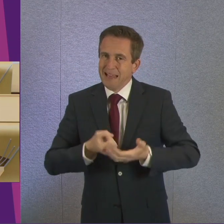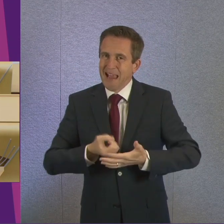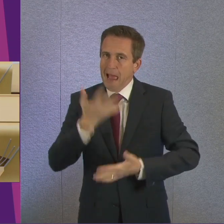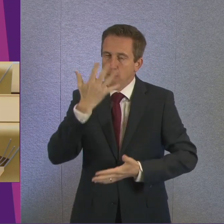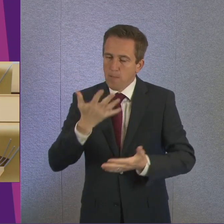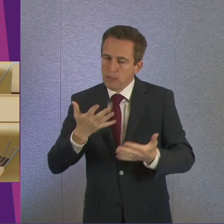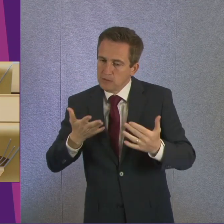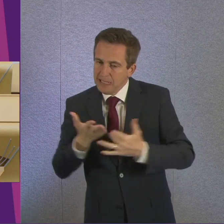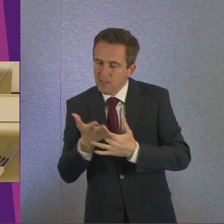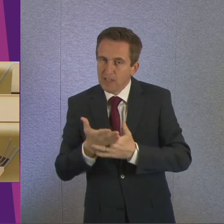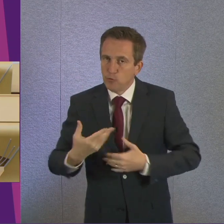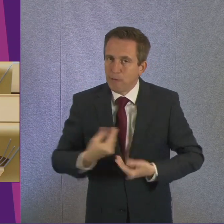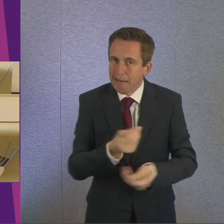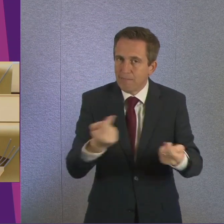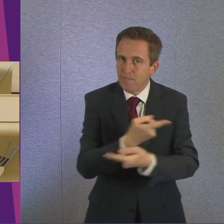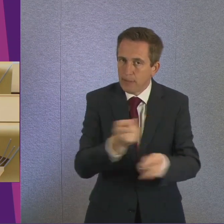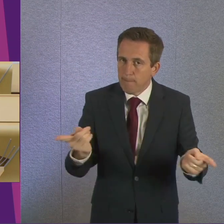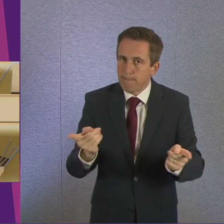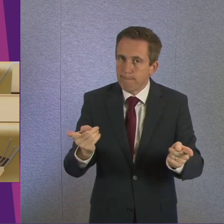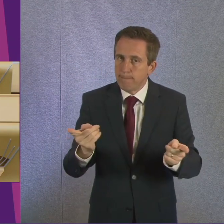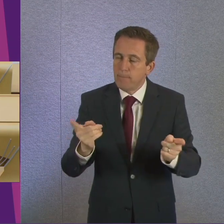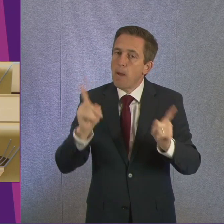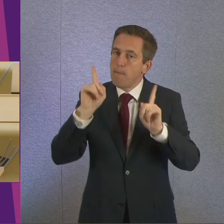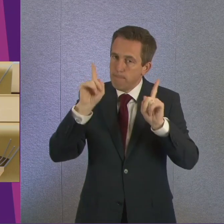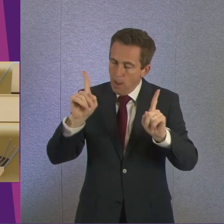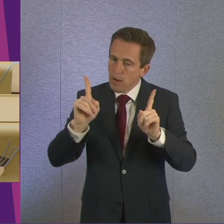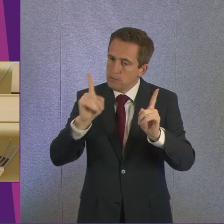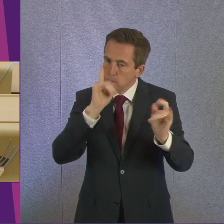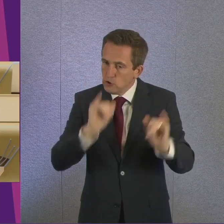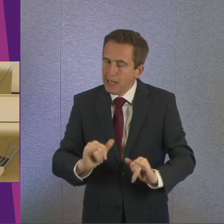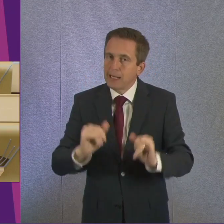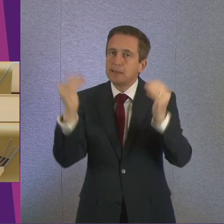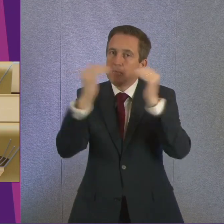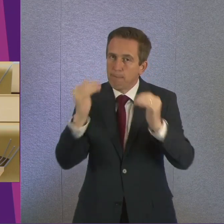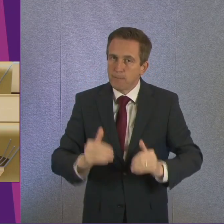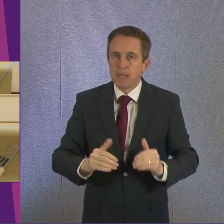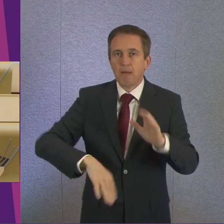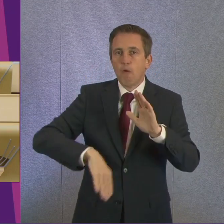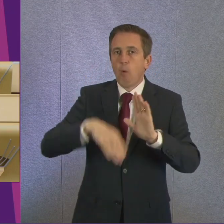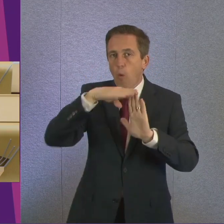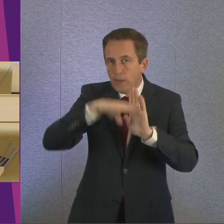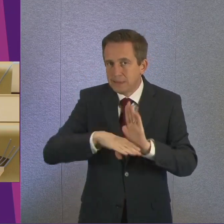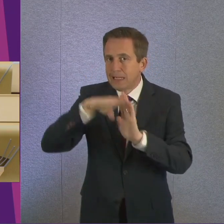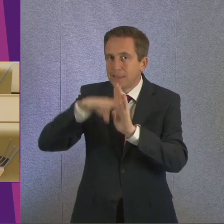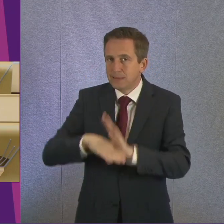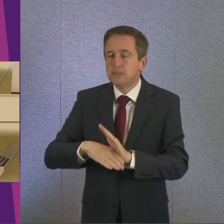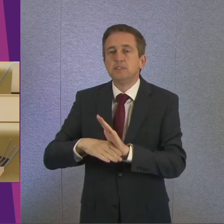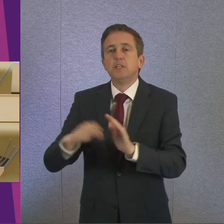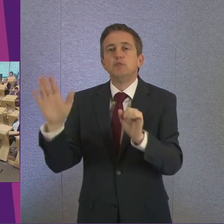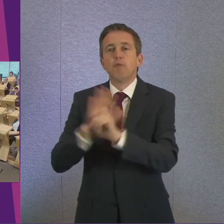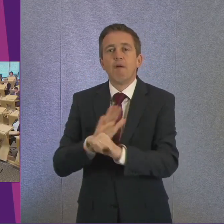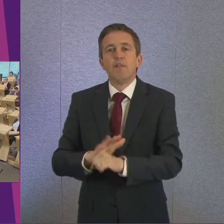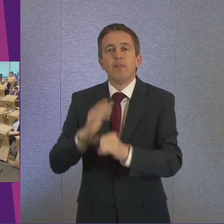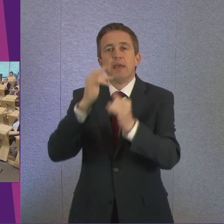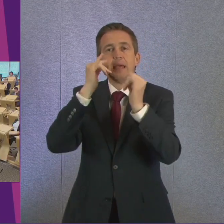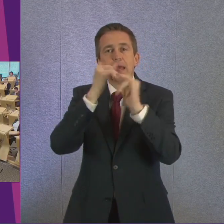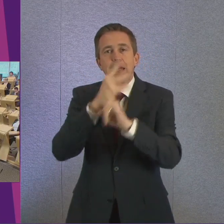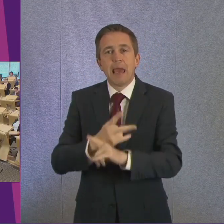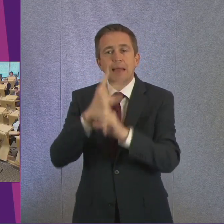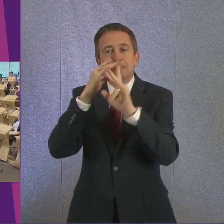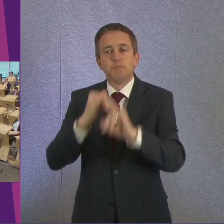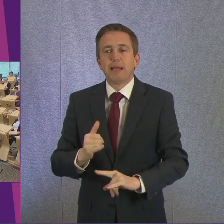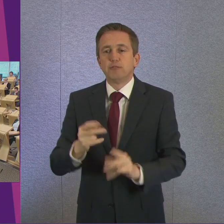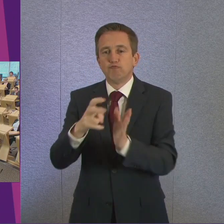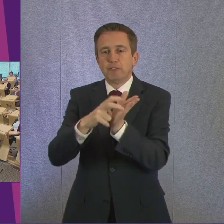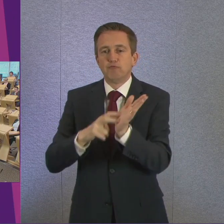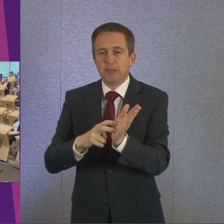and support with them, notwithstanding the standards that they are required to meet for their care inspectorate registration. Thank